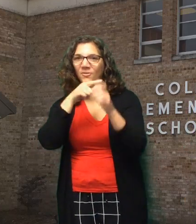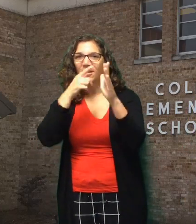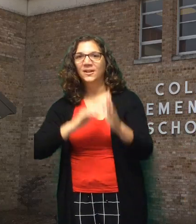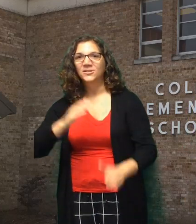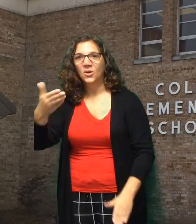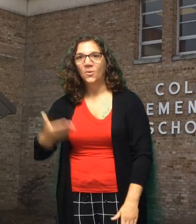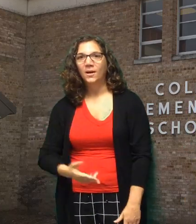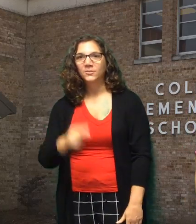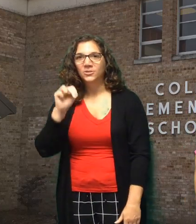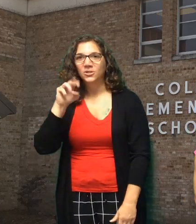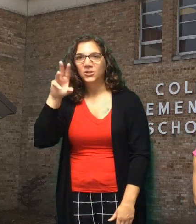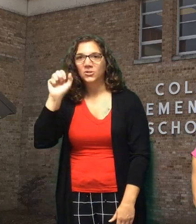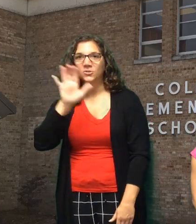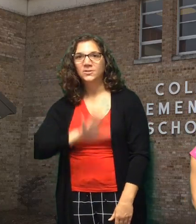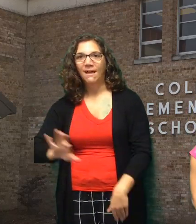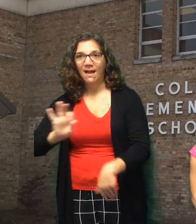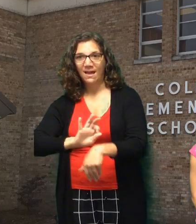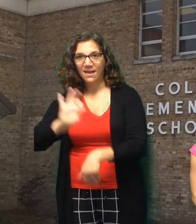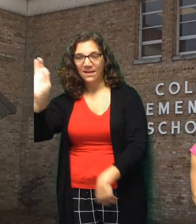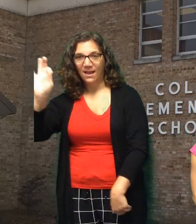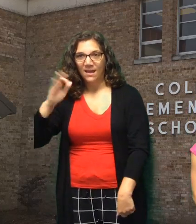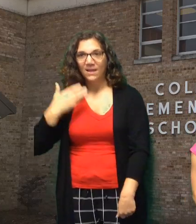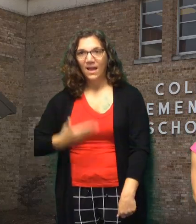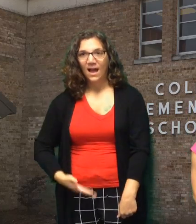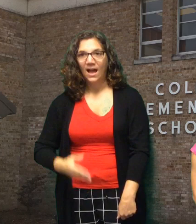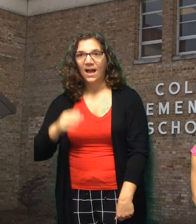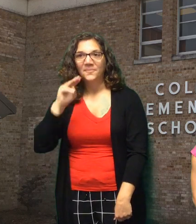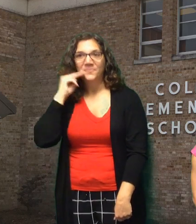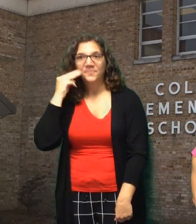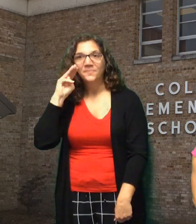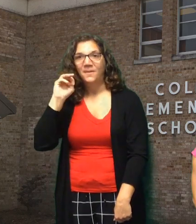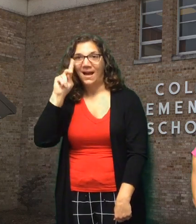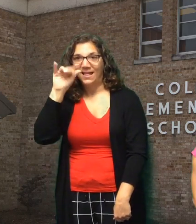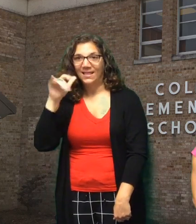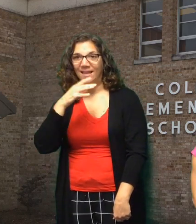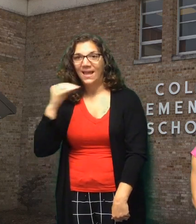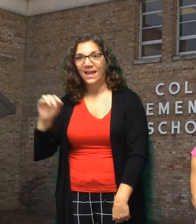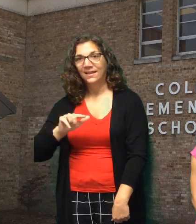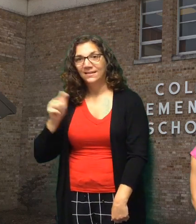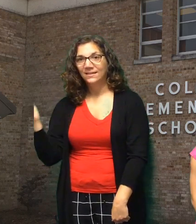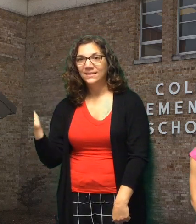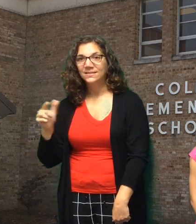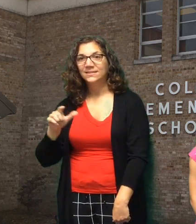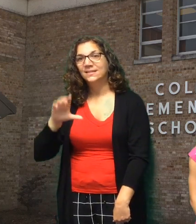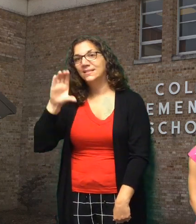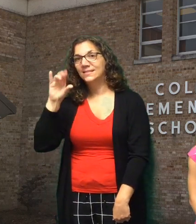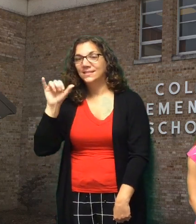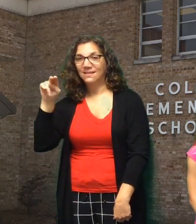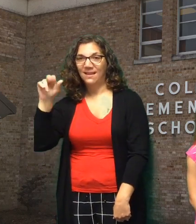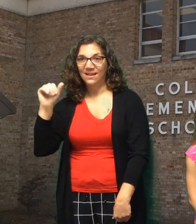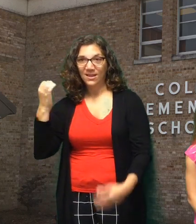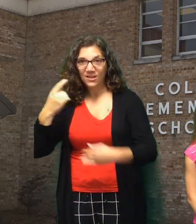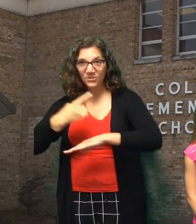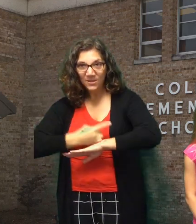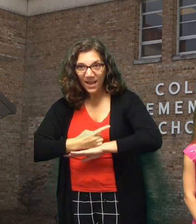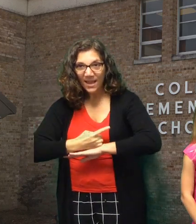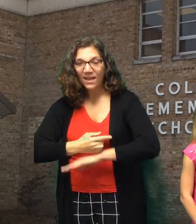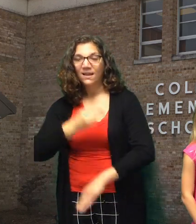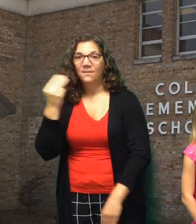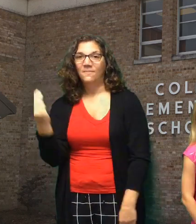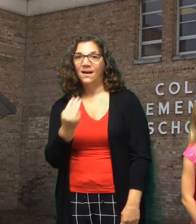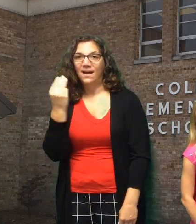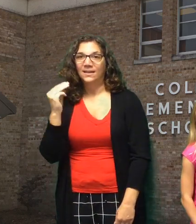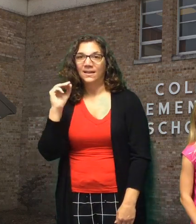honors, and welcome to the News at Night. My name is Miley, and this is my co-anchor, Sian. Today is